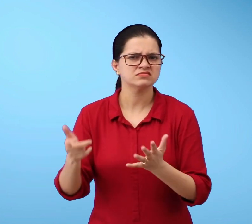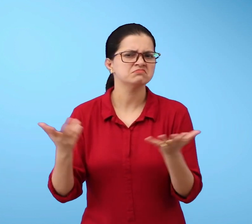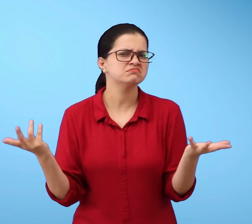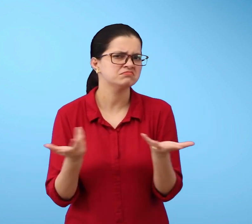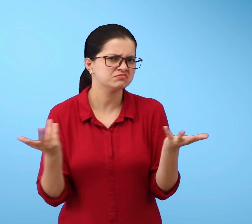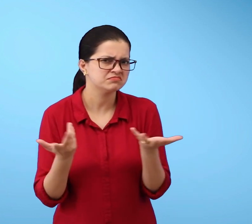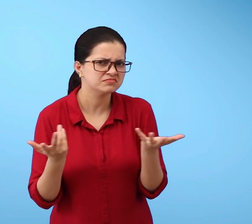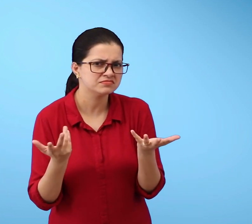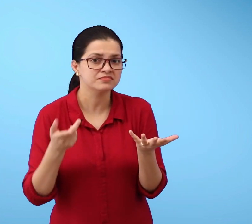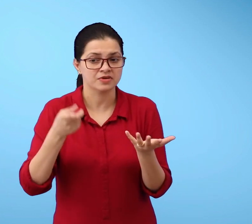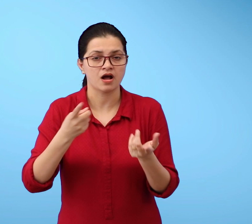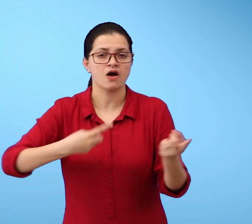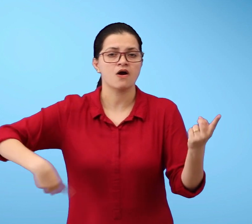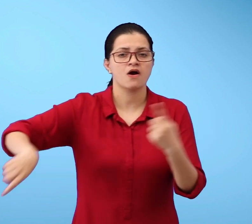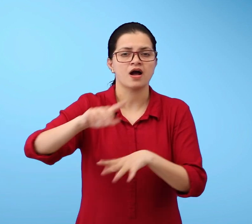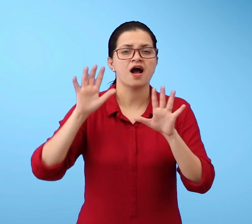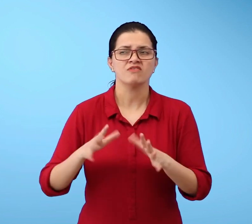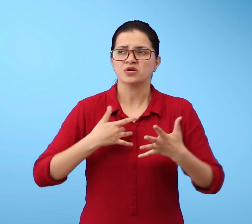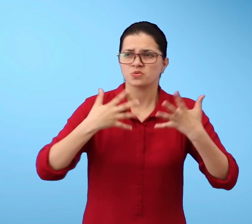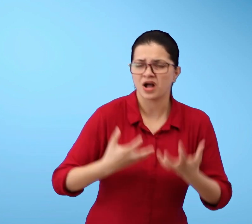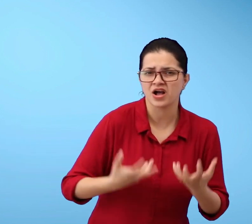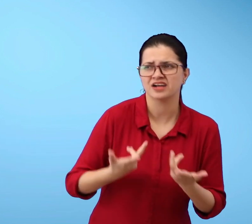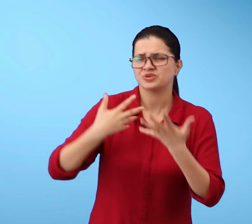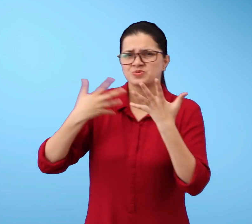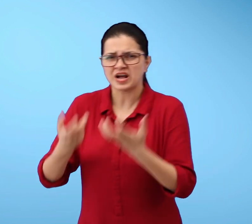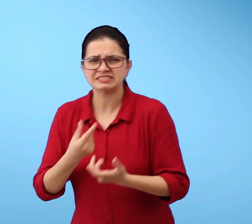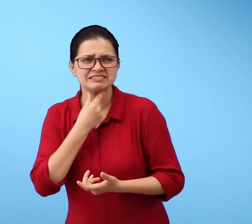This is caused because we have cravings and desires,